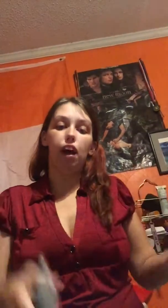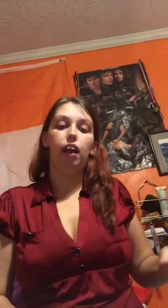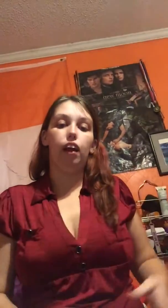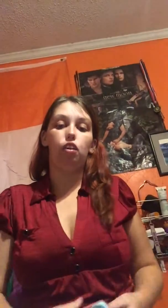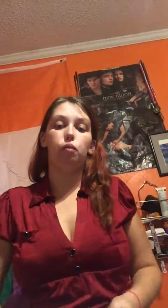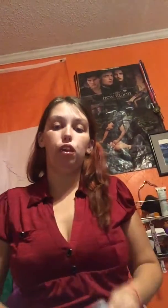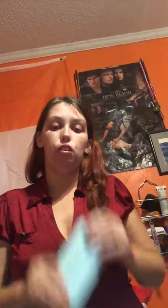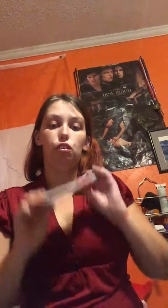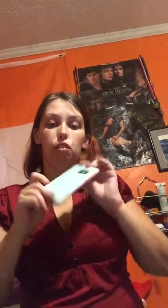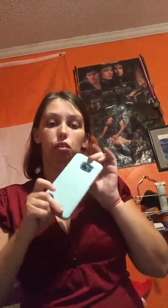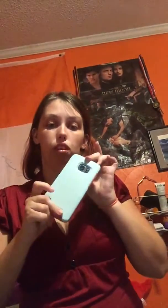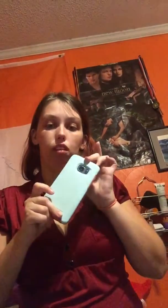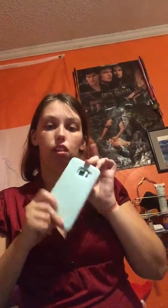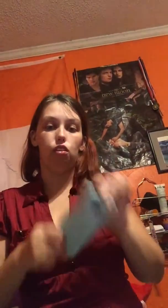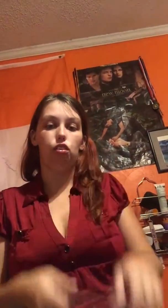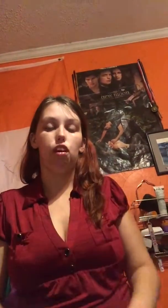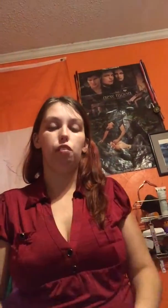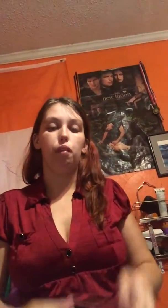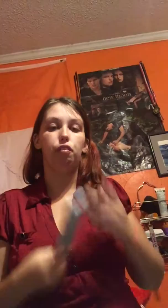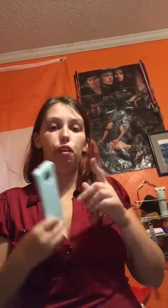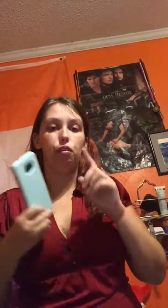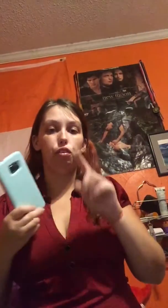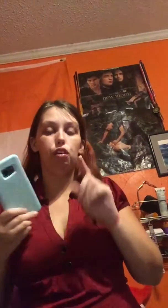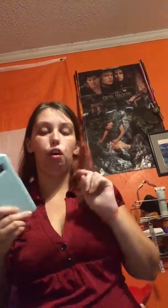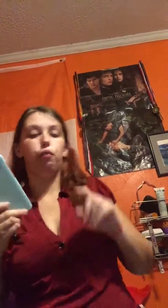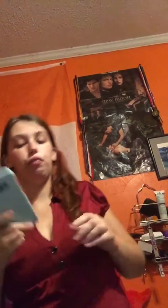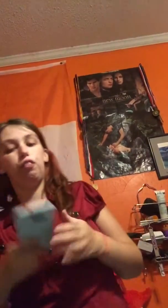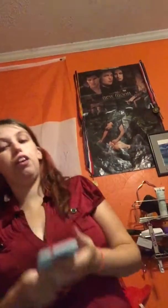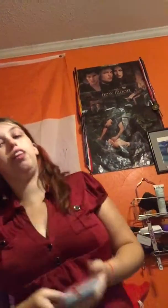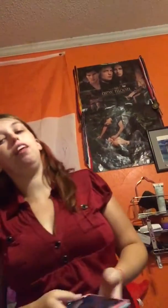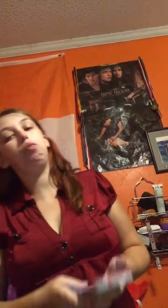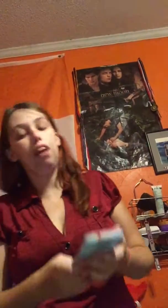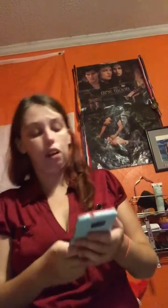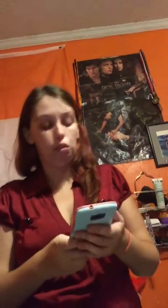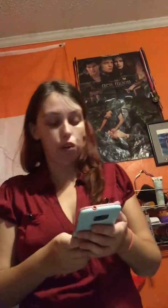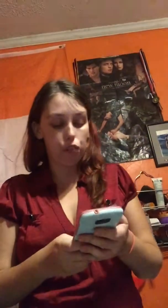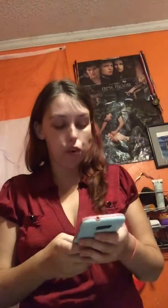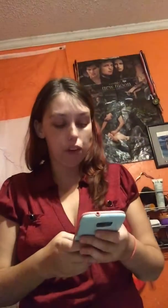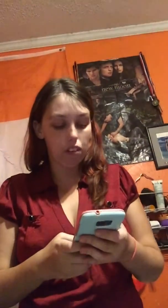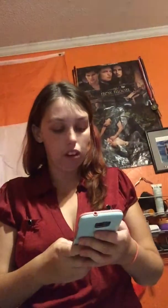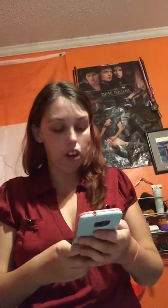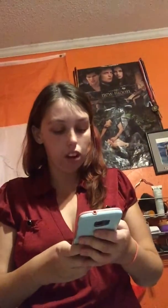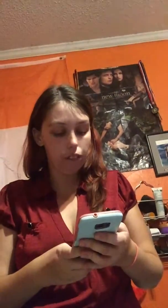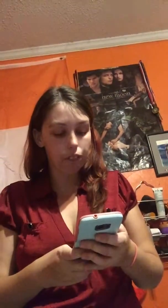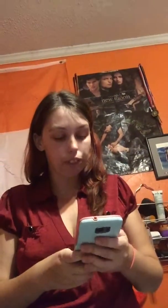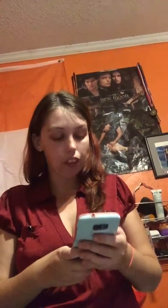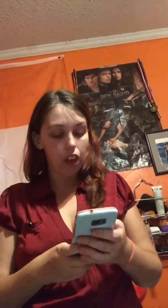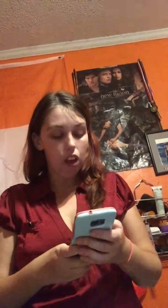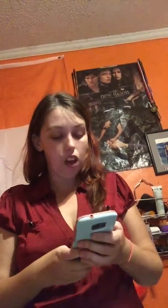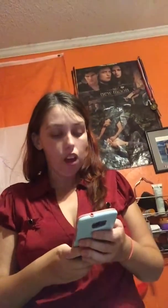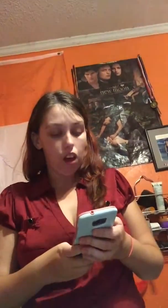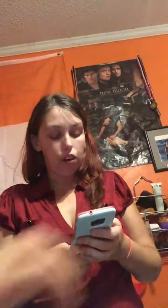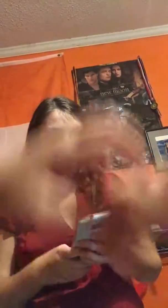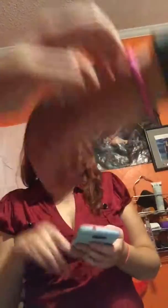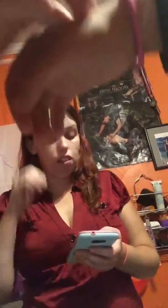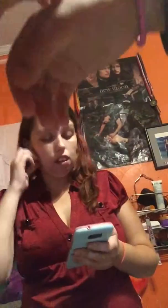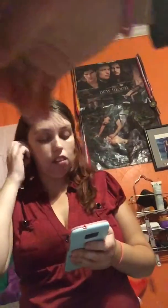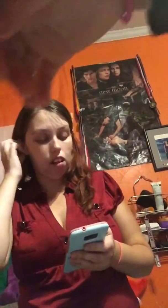down like I normally do, so I'm just going to take it straight off my phone. So, for this week, I'm 24 weeks long. According to this,